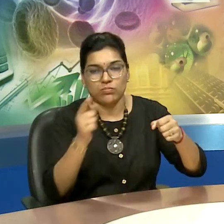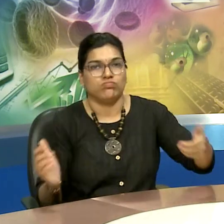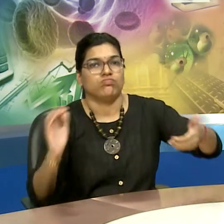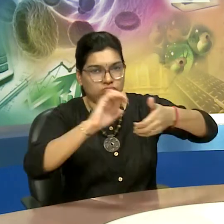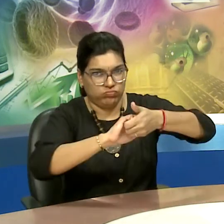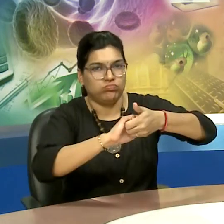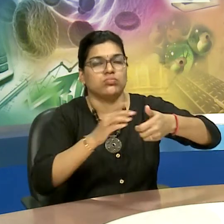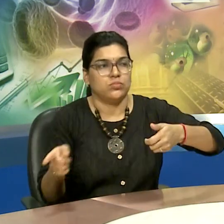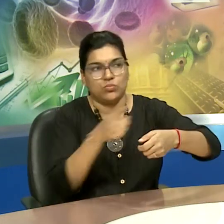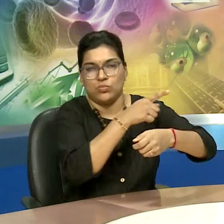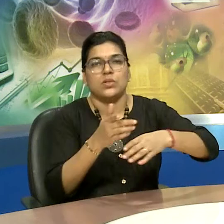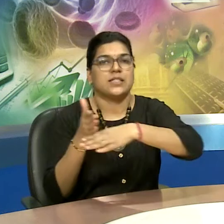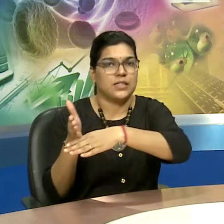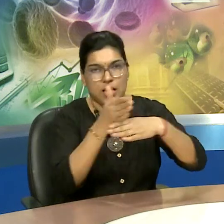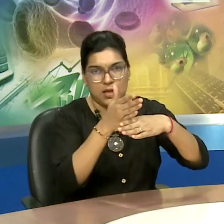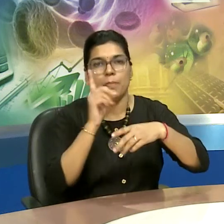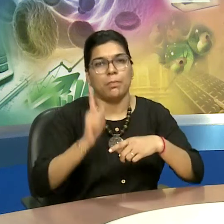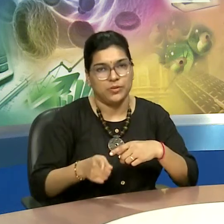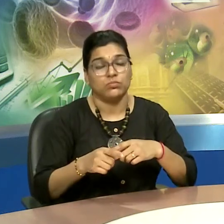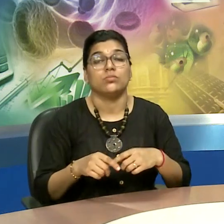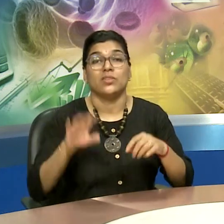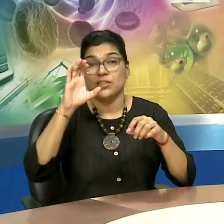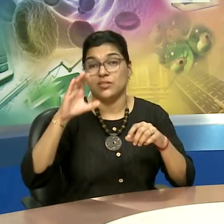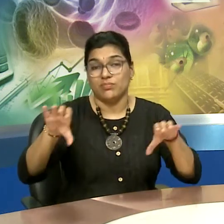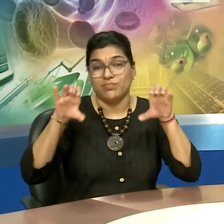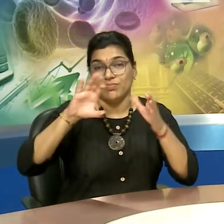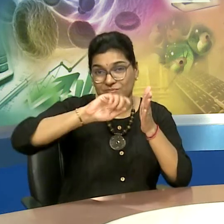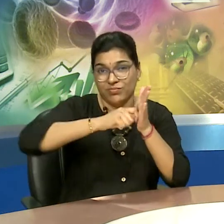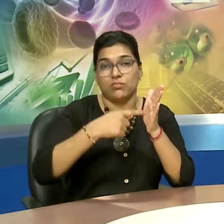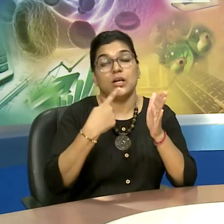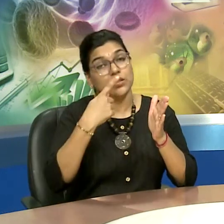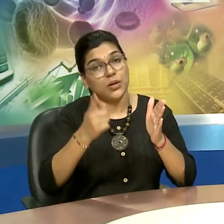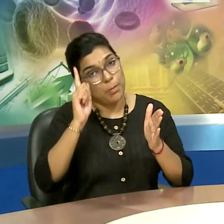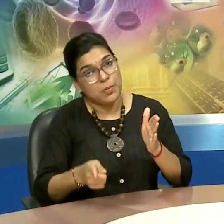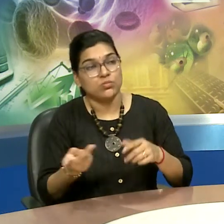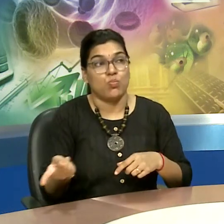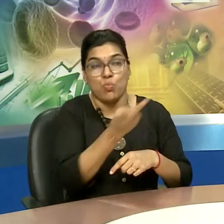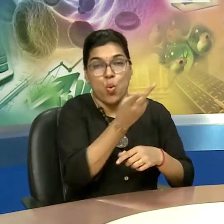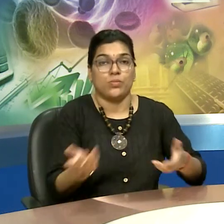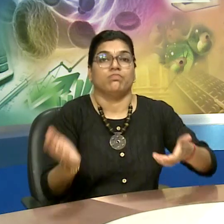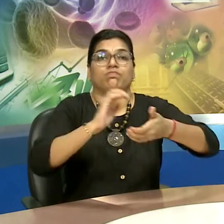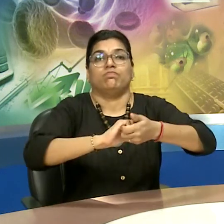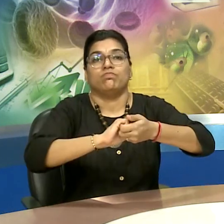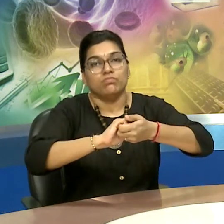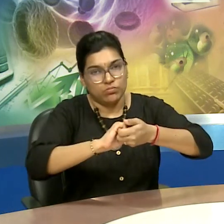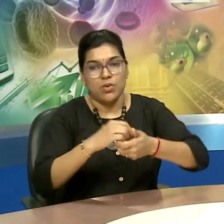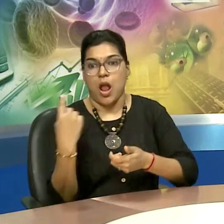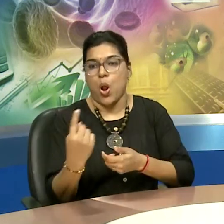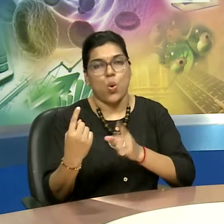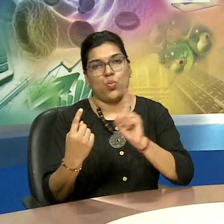union list. State and central have to work on this topic as